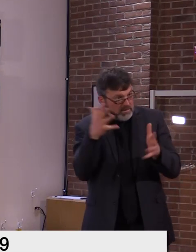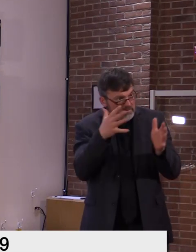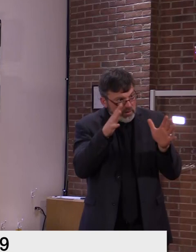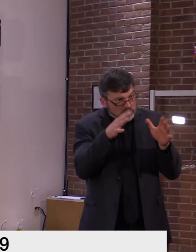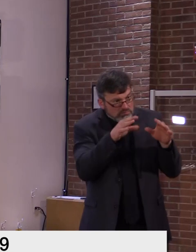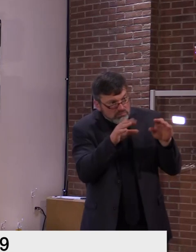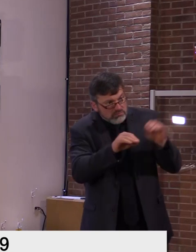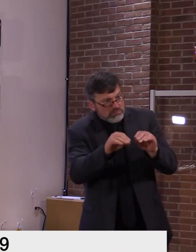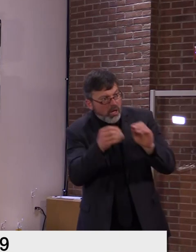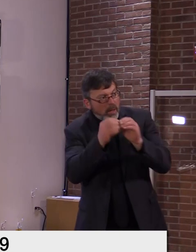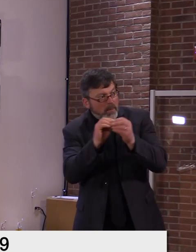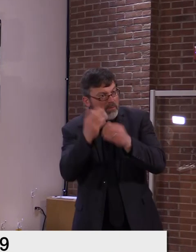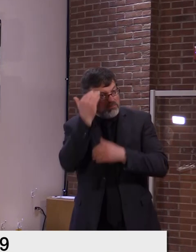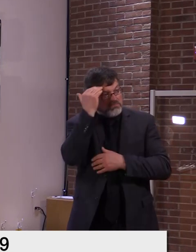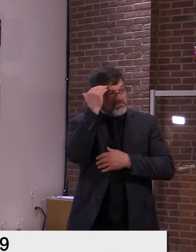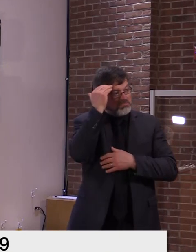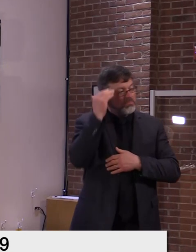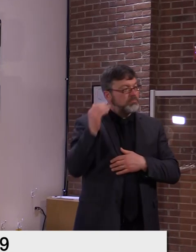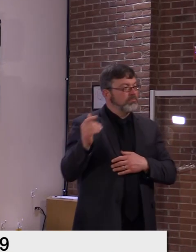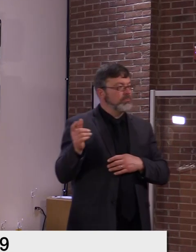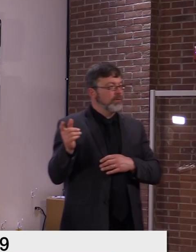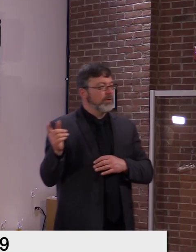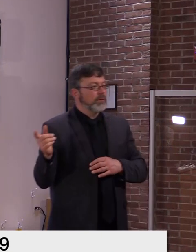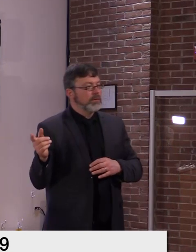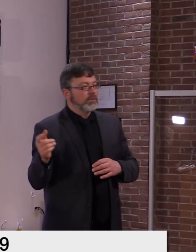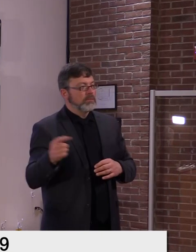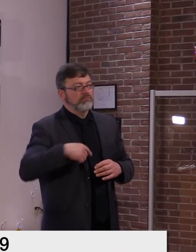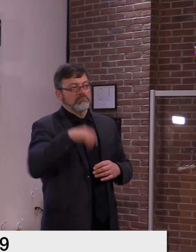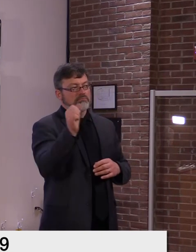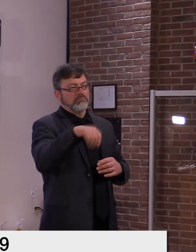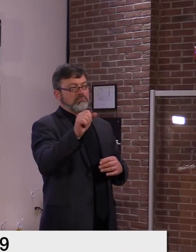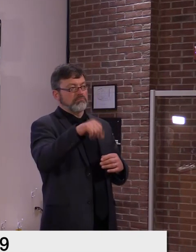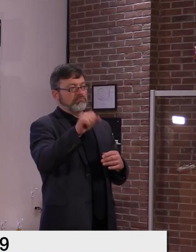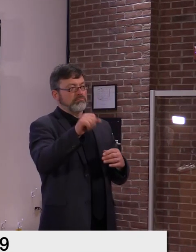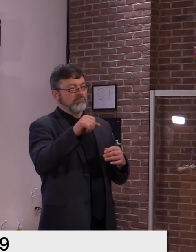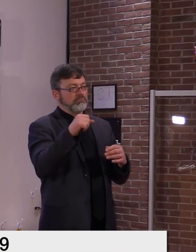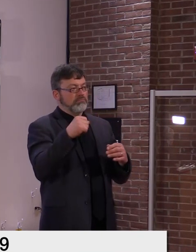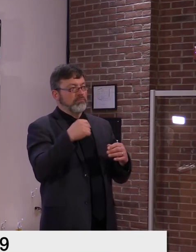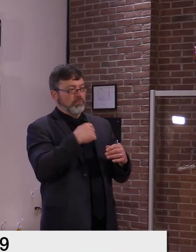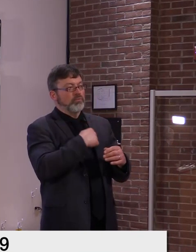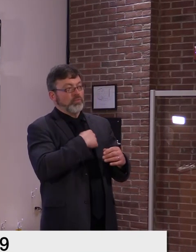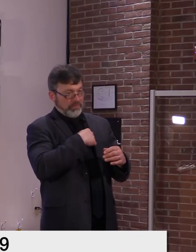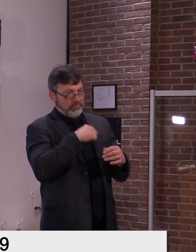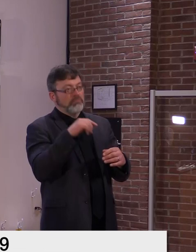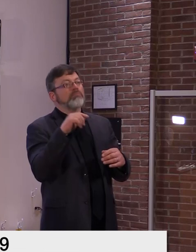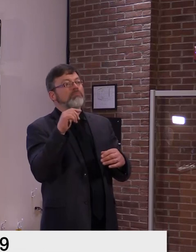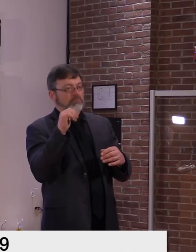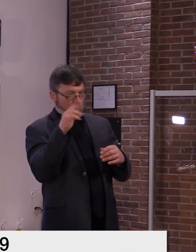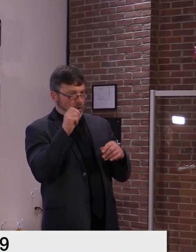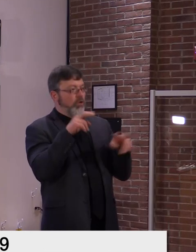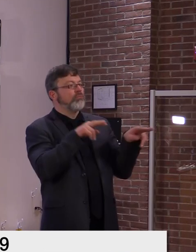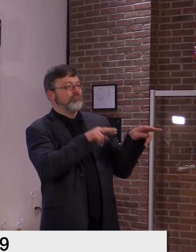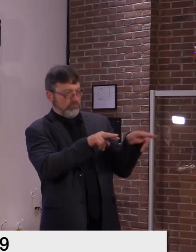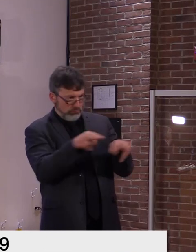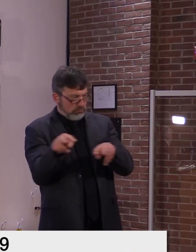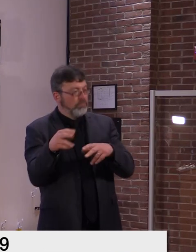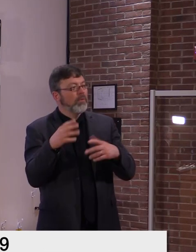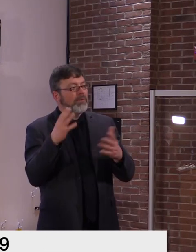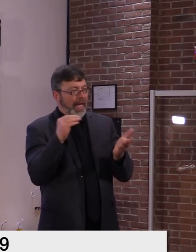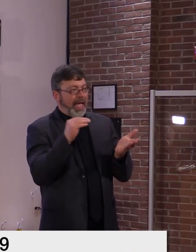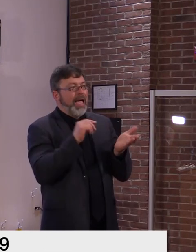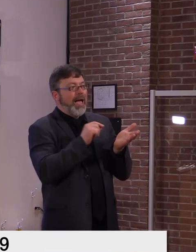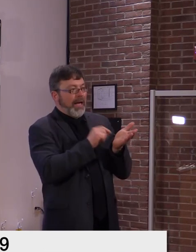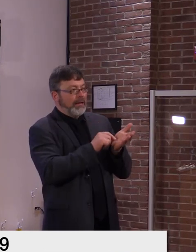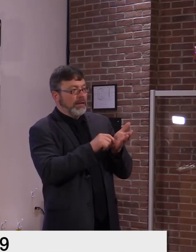doses, those doses that are not used at the end of the day. And I will tell you that the percentage is